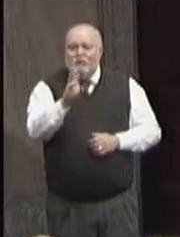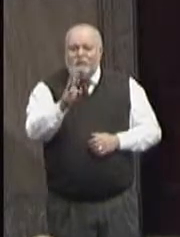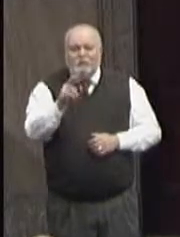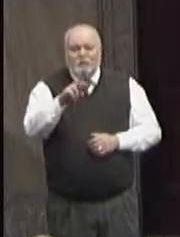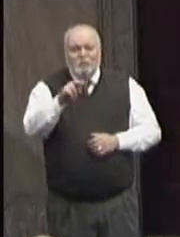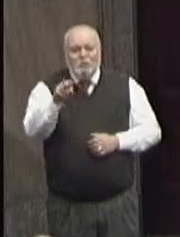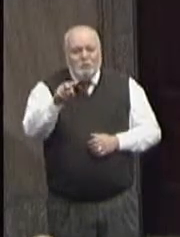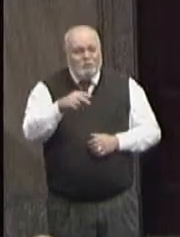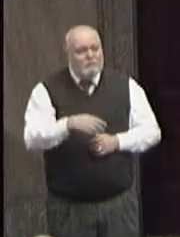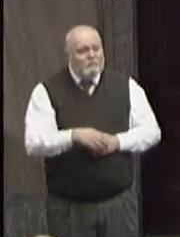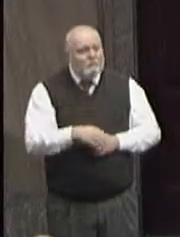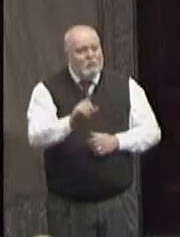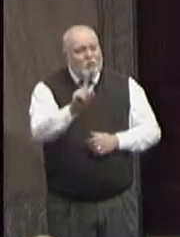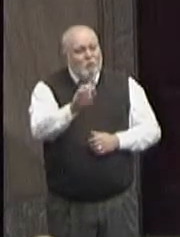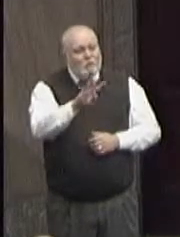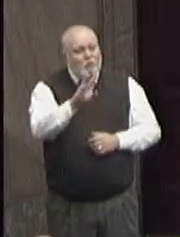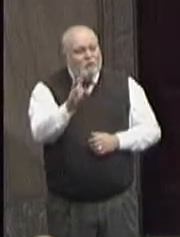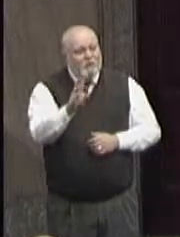14622,